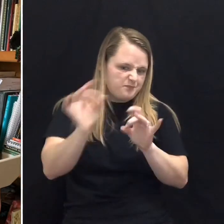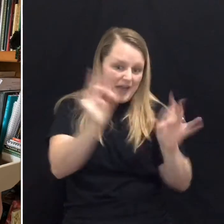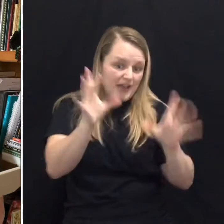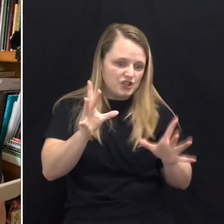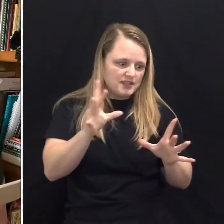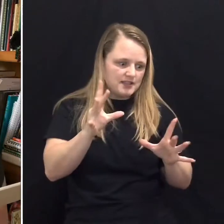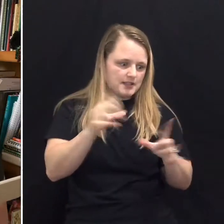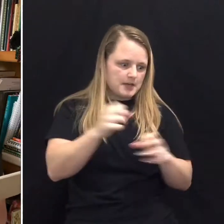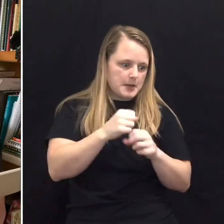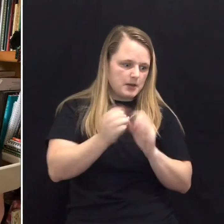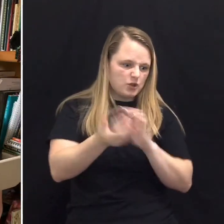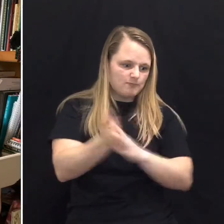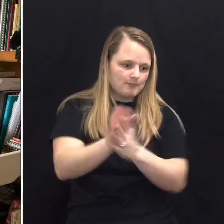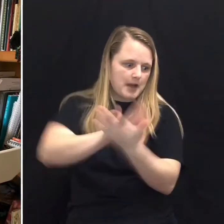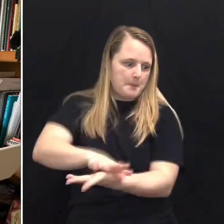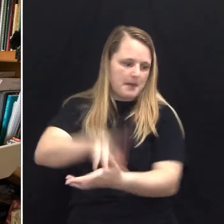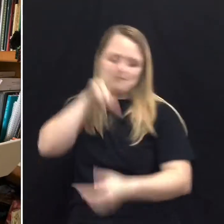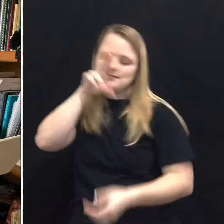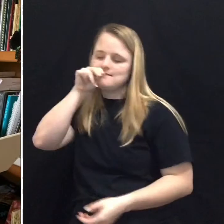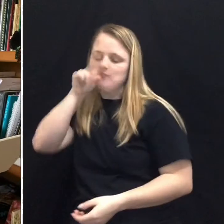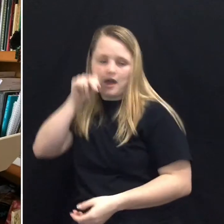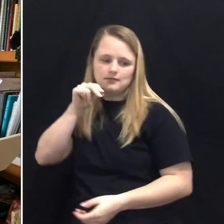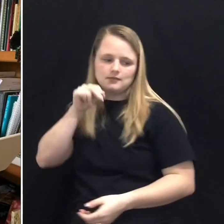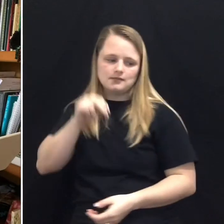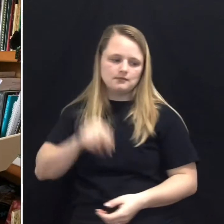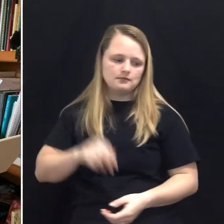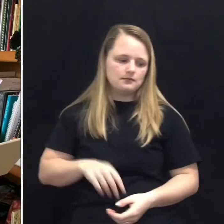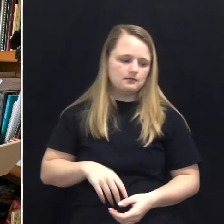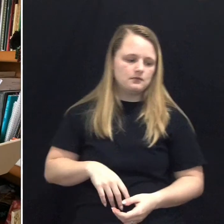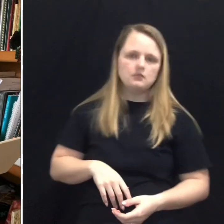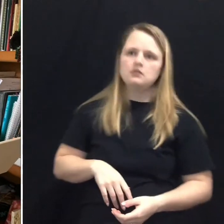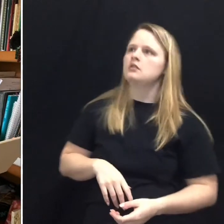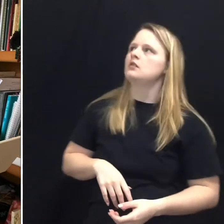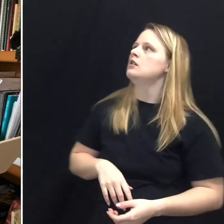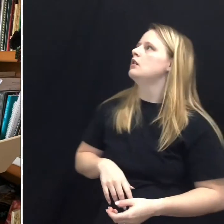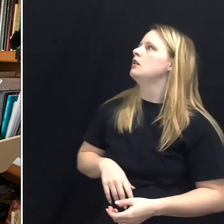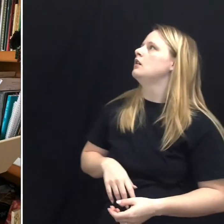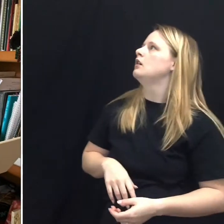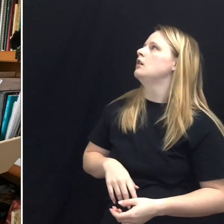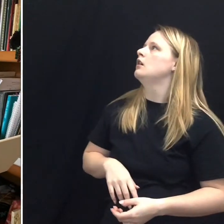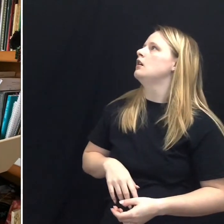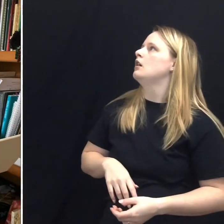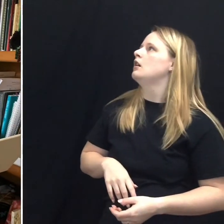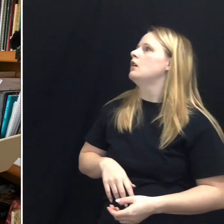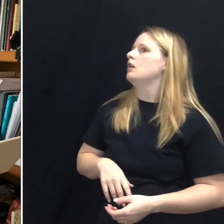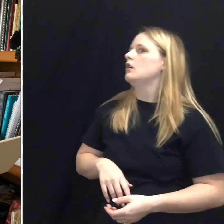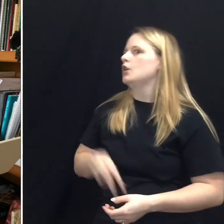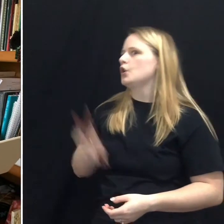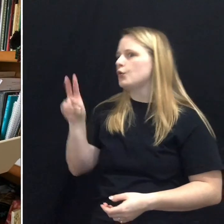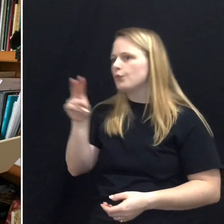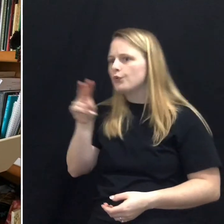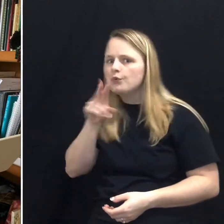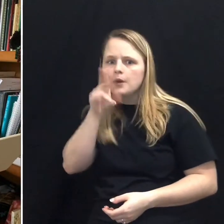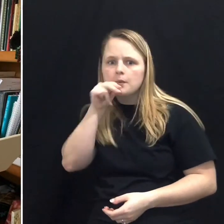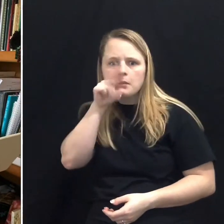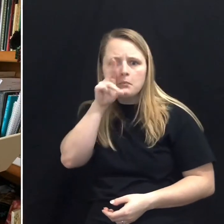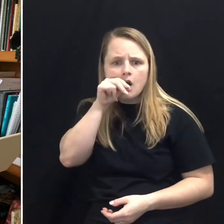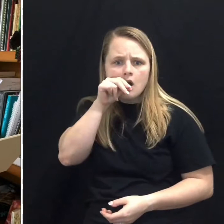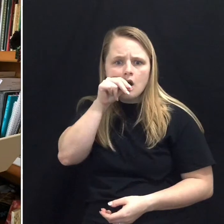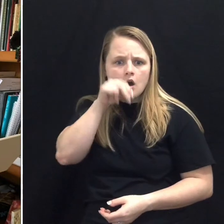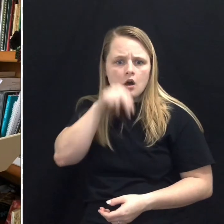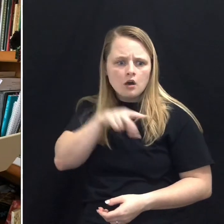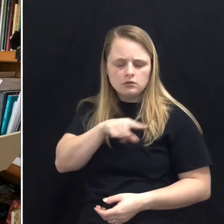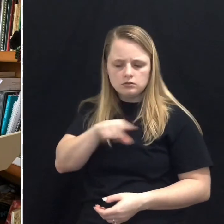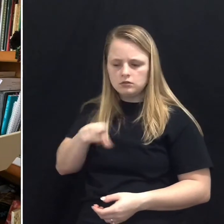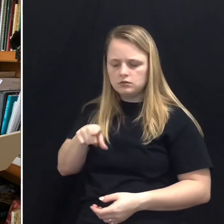into ducks," bellowed Gasazi. In horror, Alan looked at the birds in front of him. When one duck